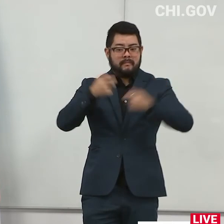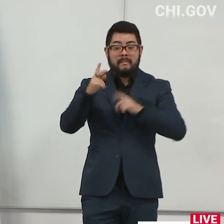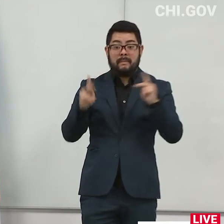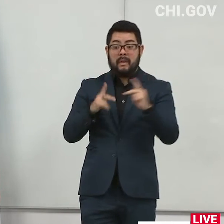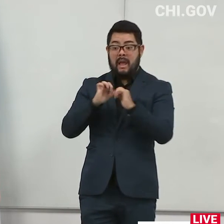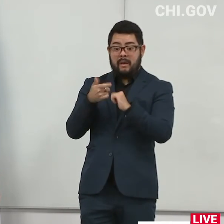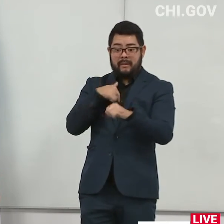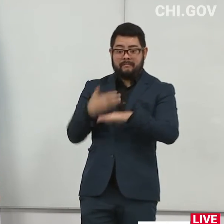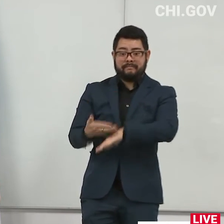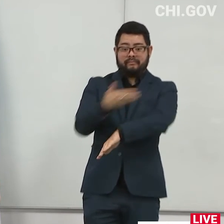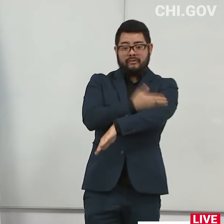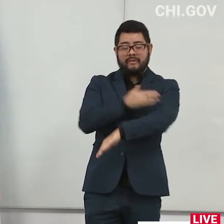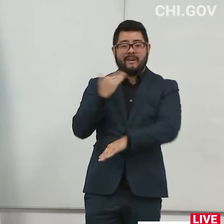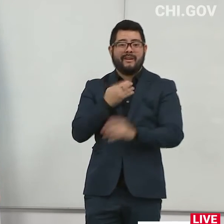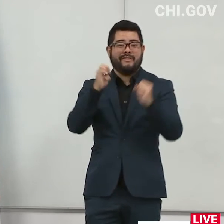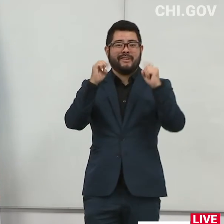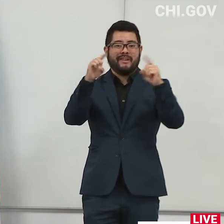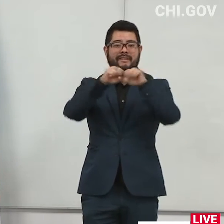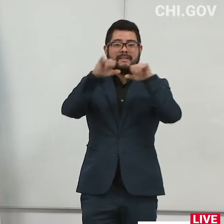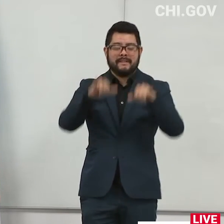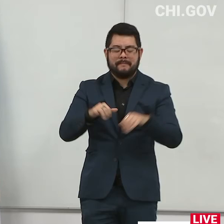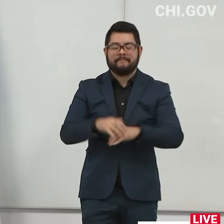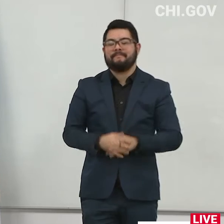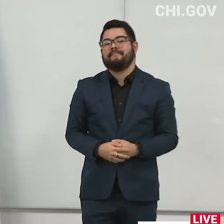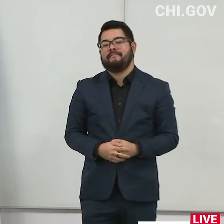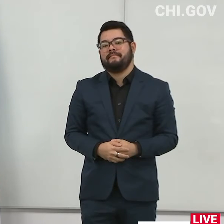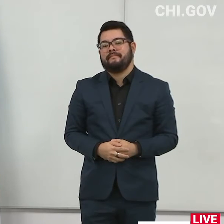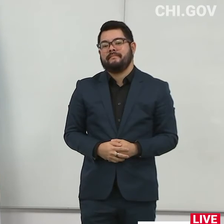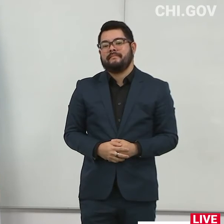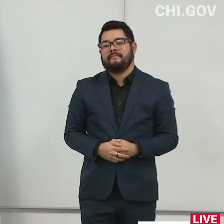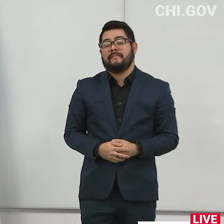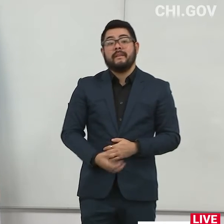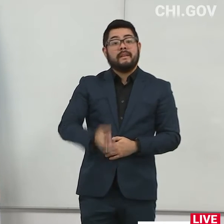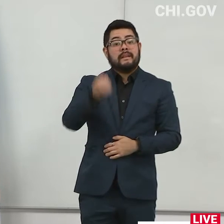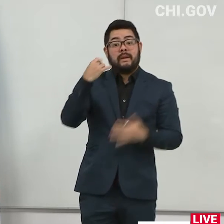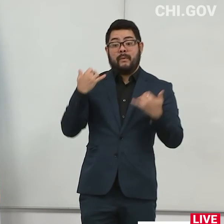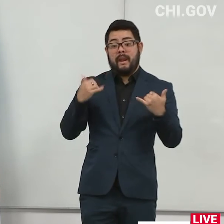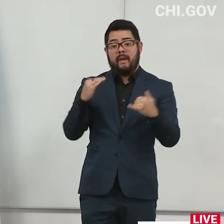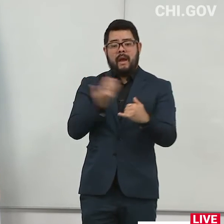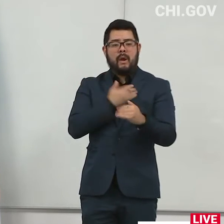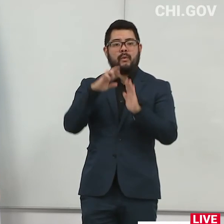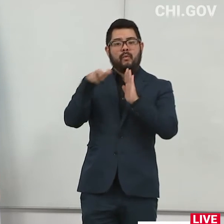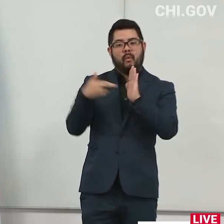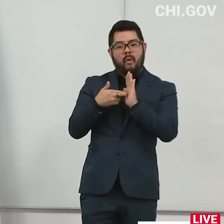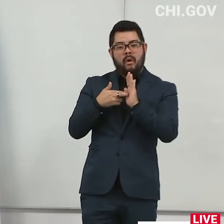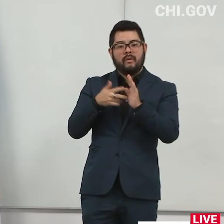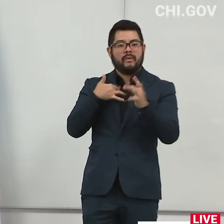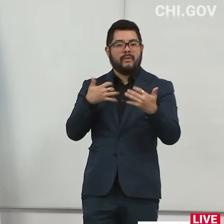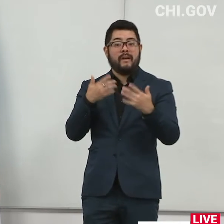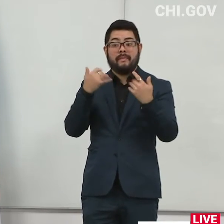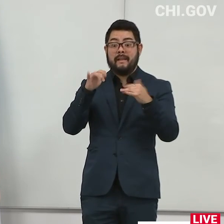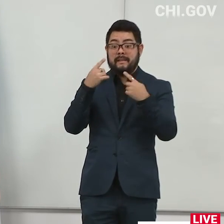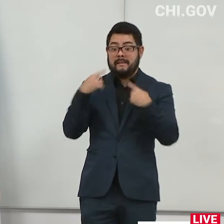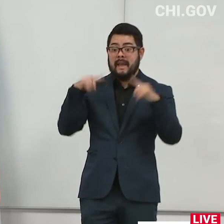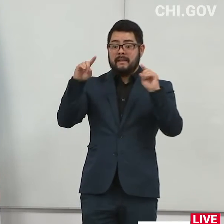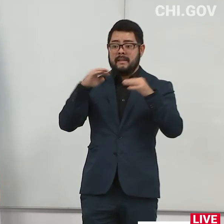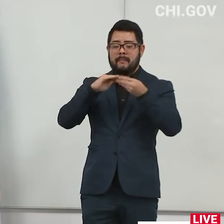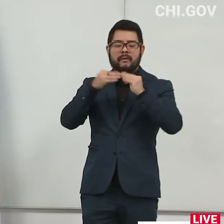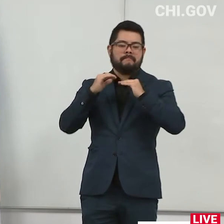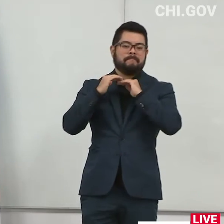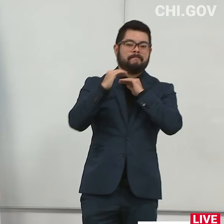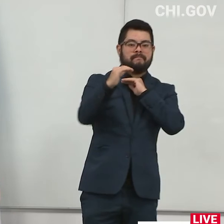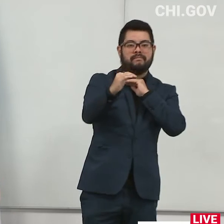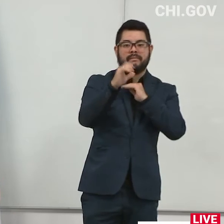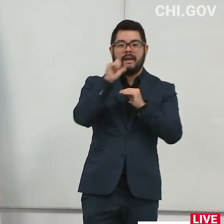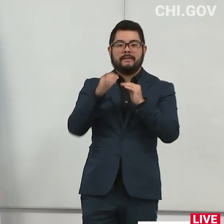the future. Our charge now is to keep this success going as we embark on this unprecedented school year